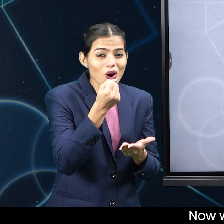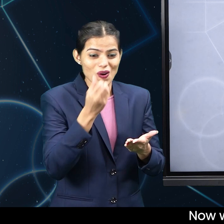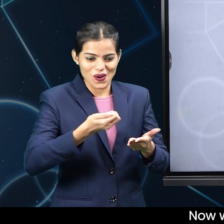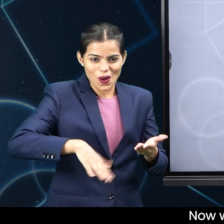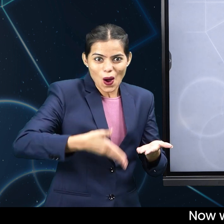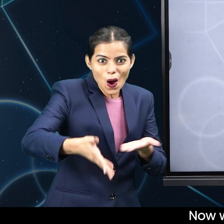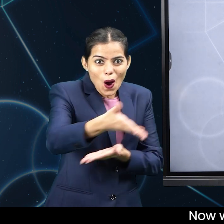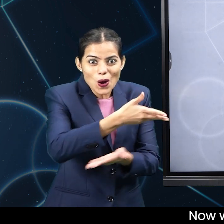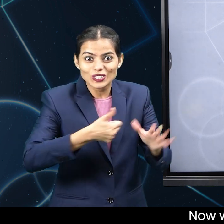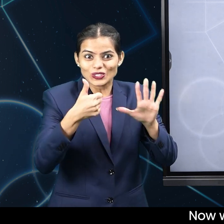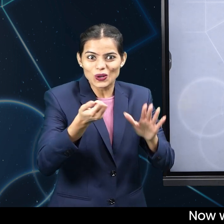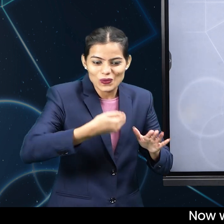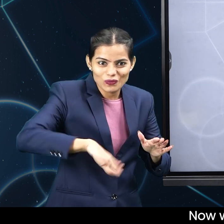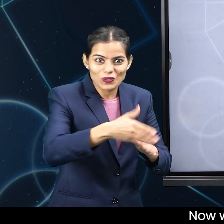with dice.